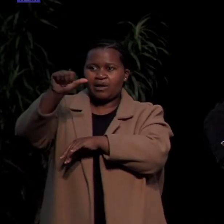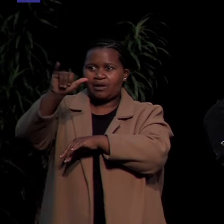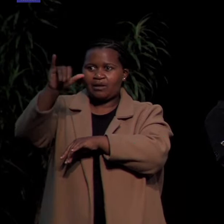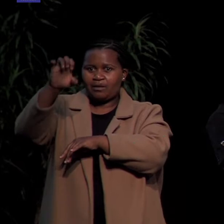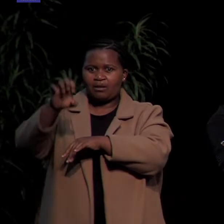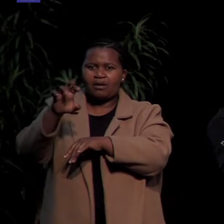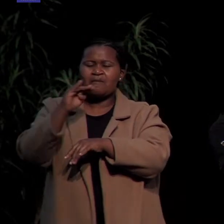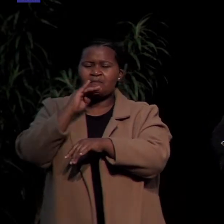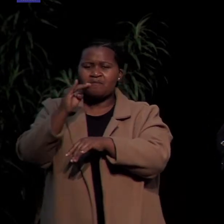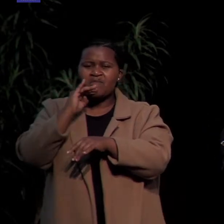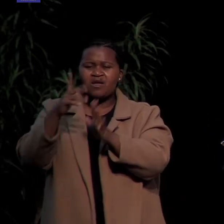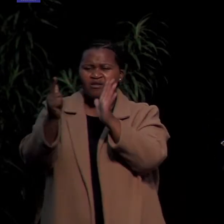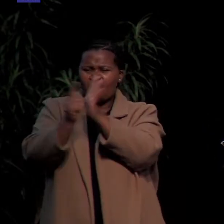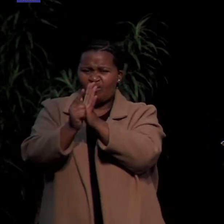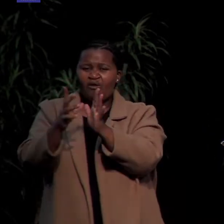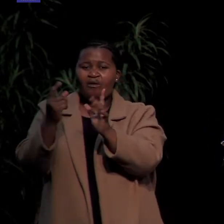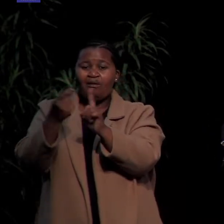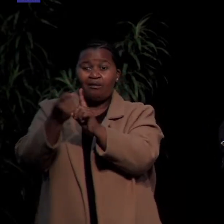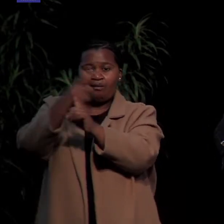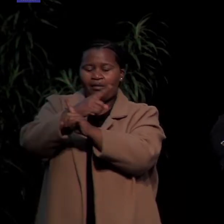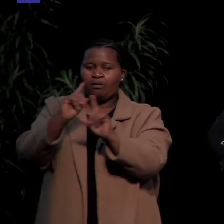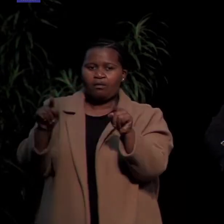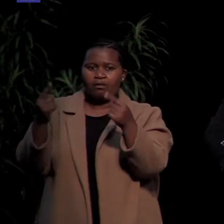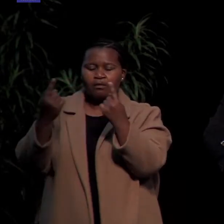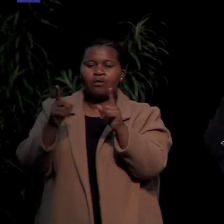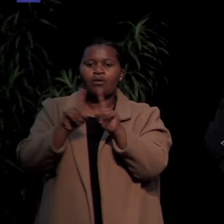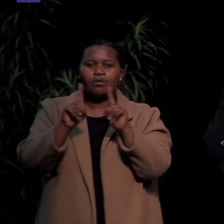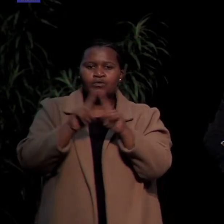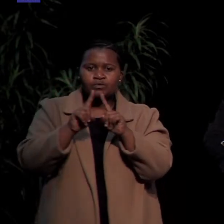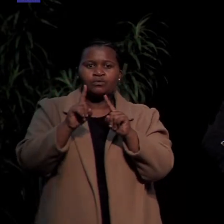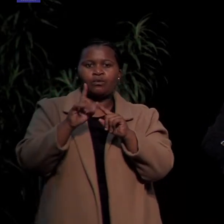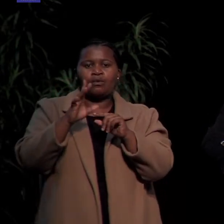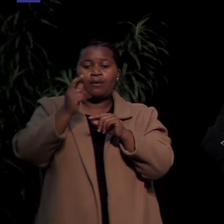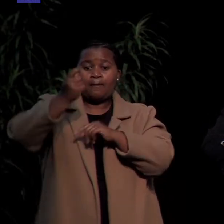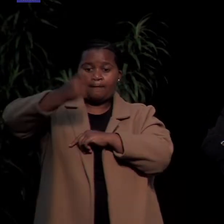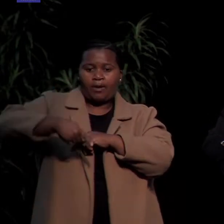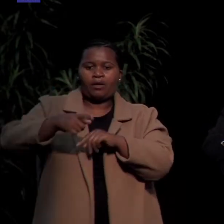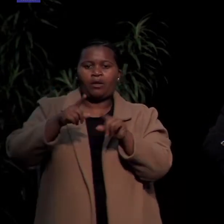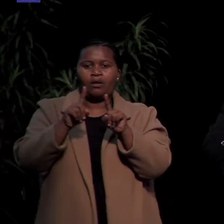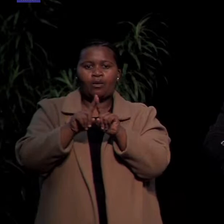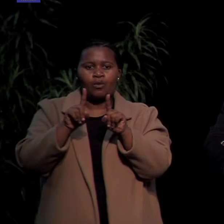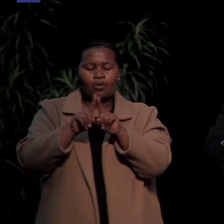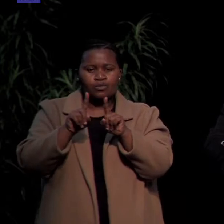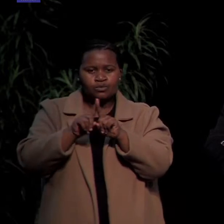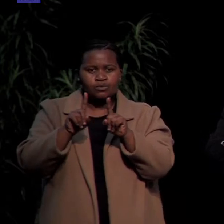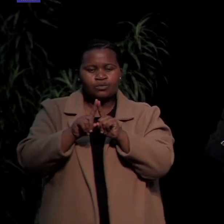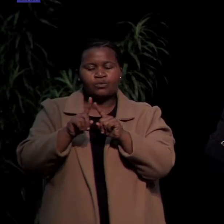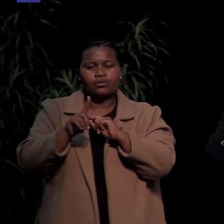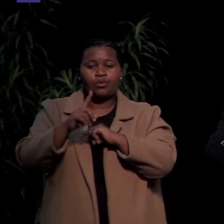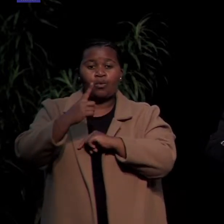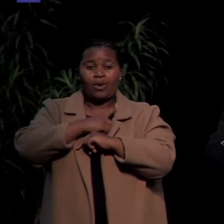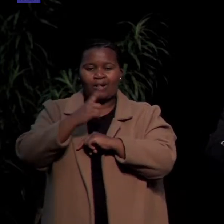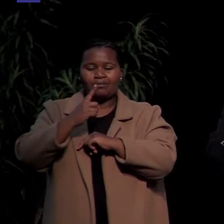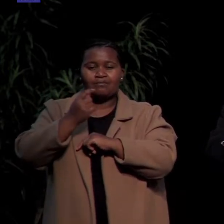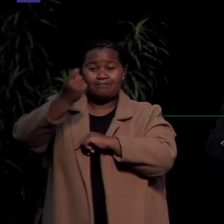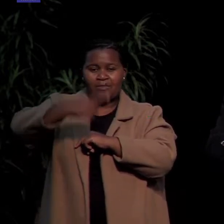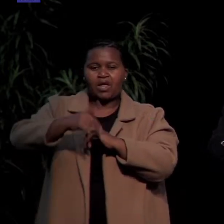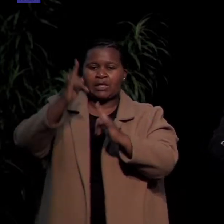law unto themselves, onto their own hands, and withhold payment lawfully due to the